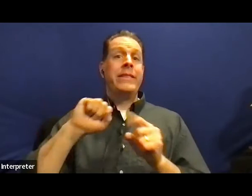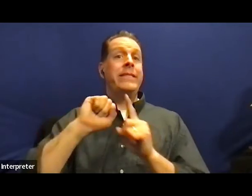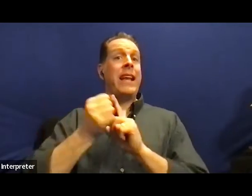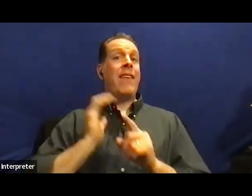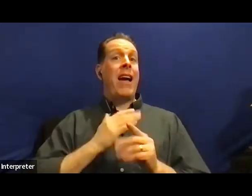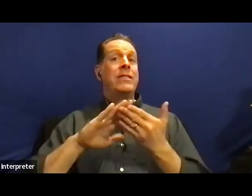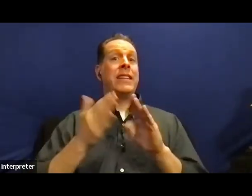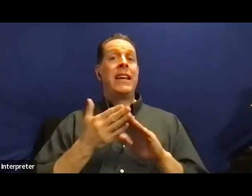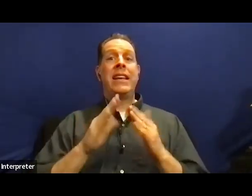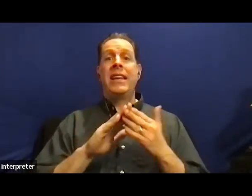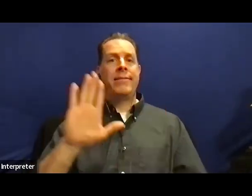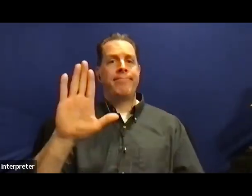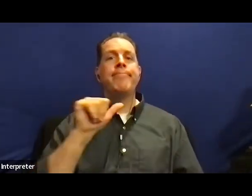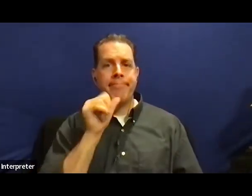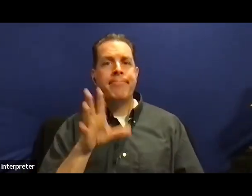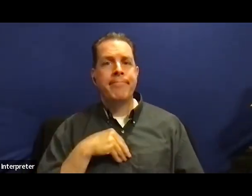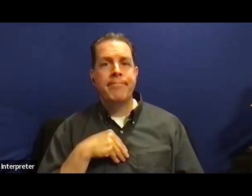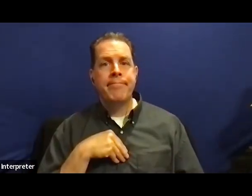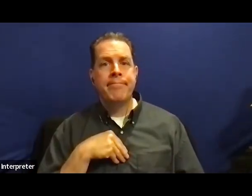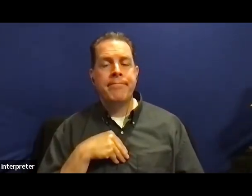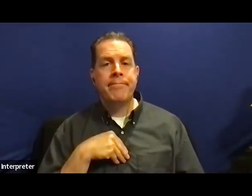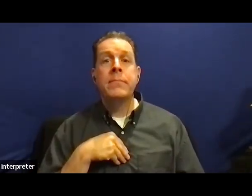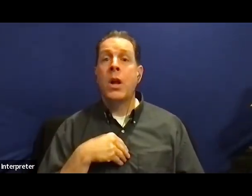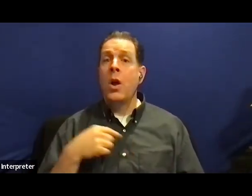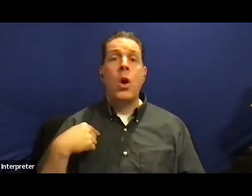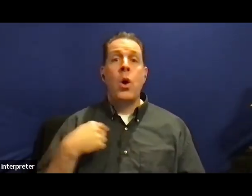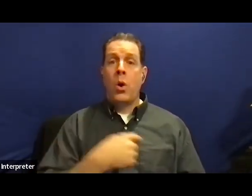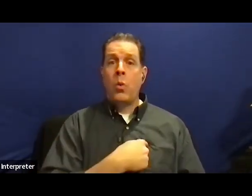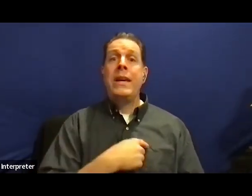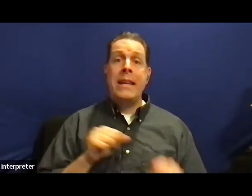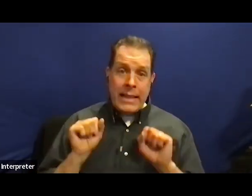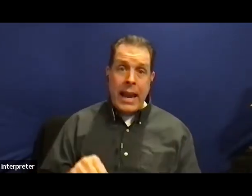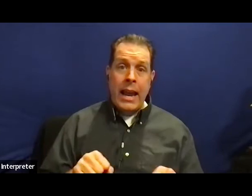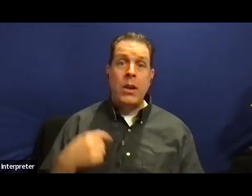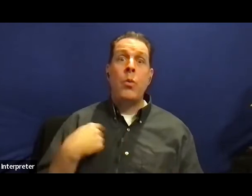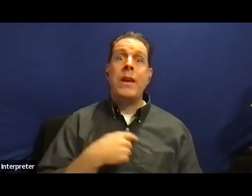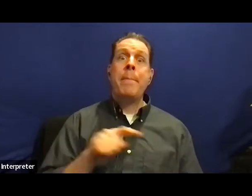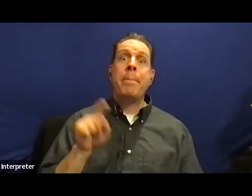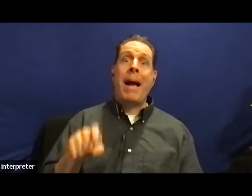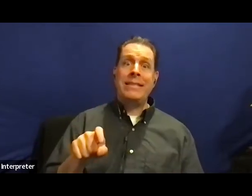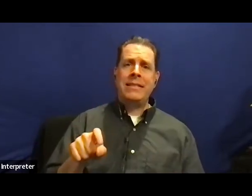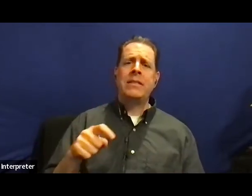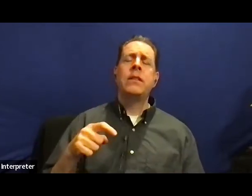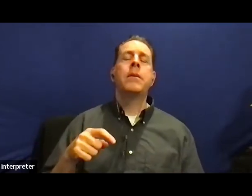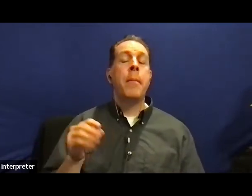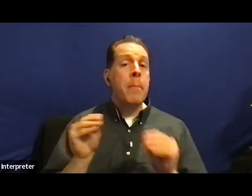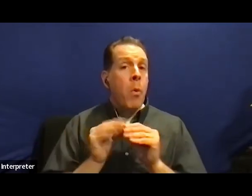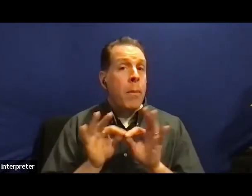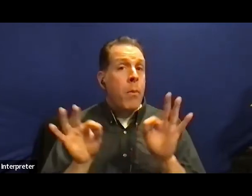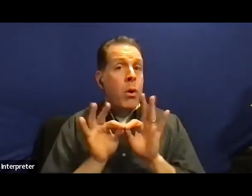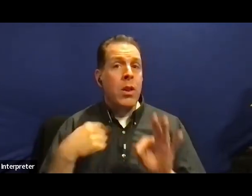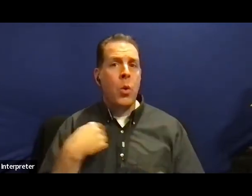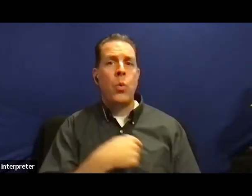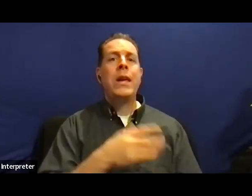is unacceptable. We can, we must, and more importantly,